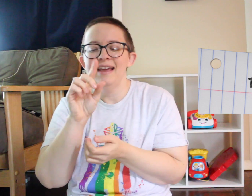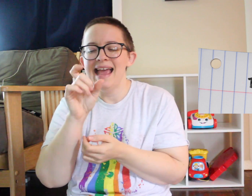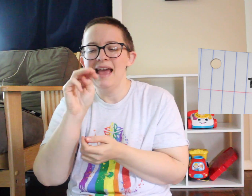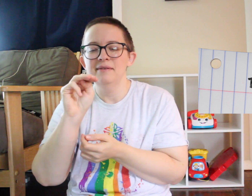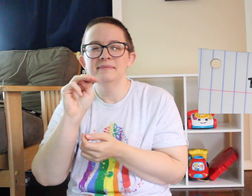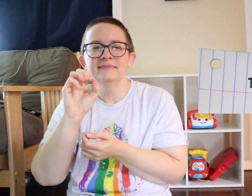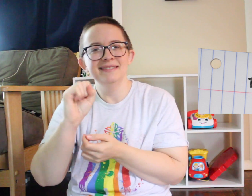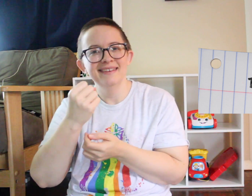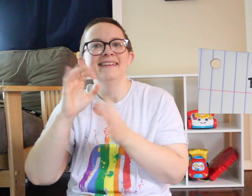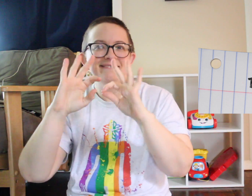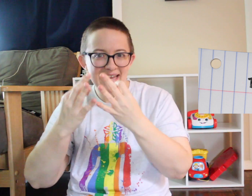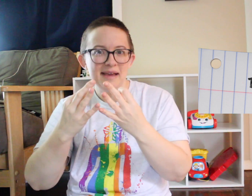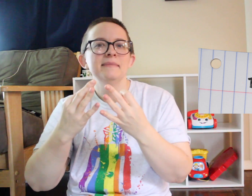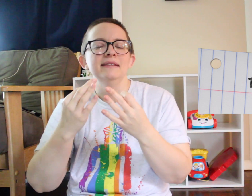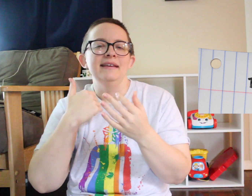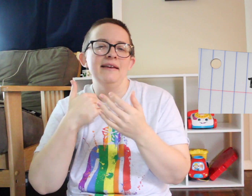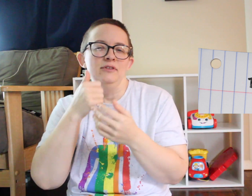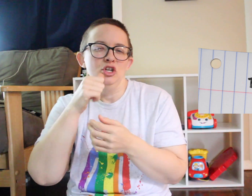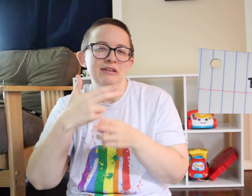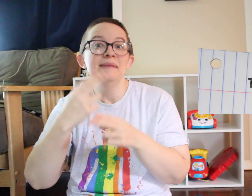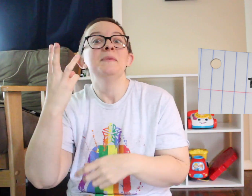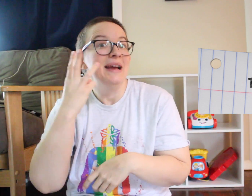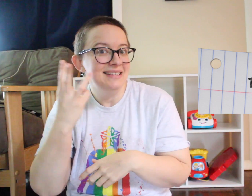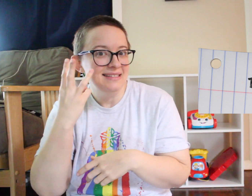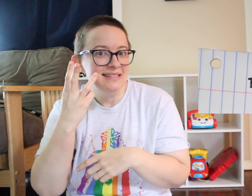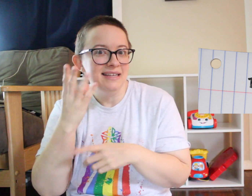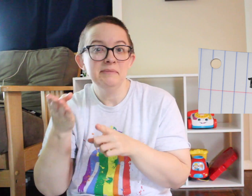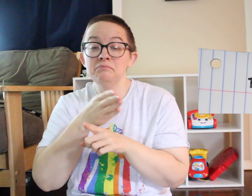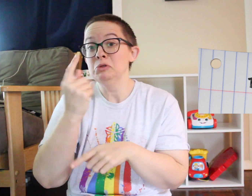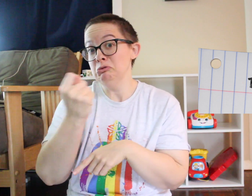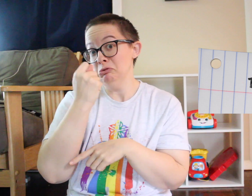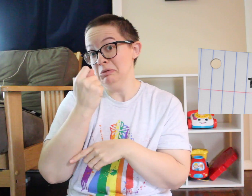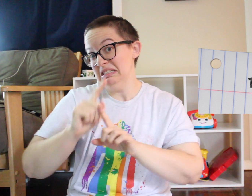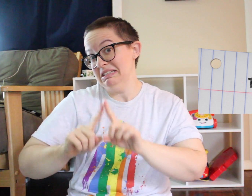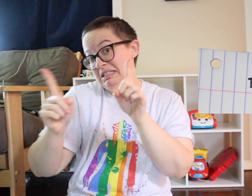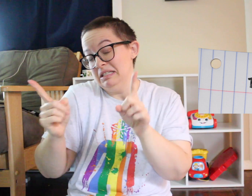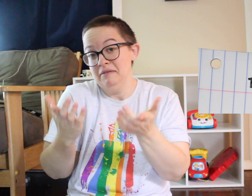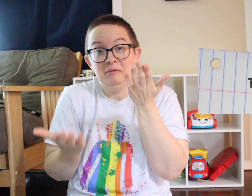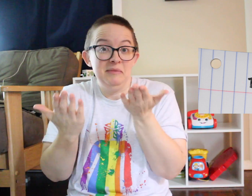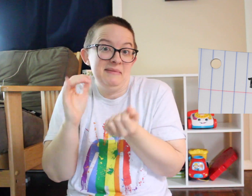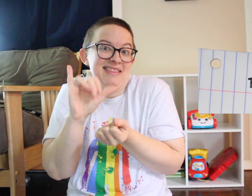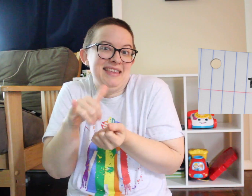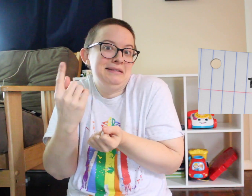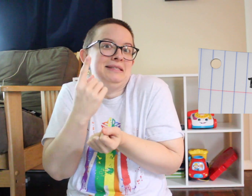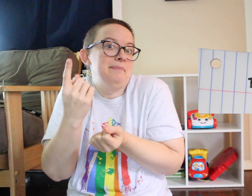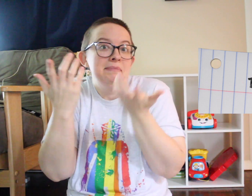know the movie Addams Family, and they have a girl named Wednesday. But I think Tuesday's kind of different, so maybe that